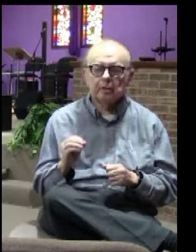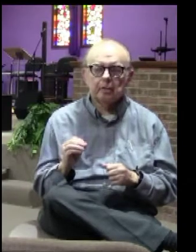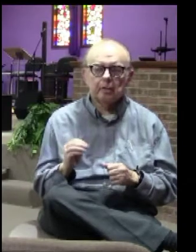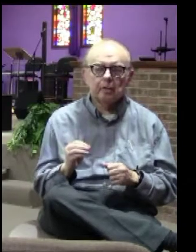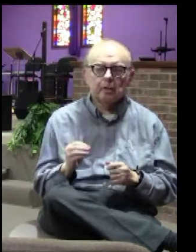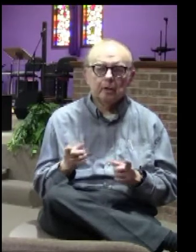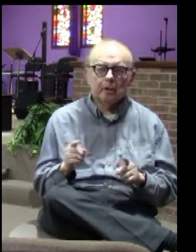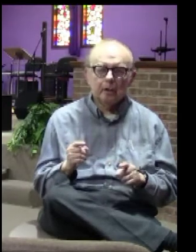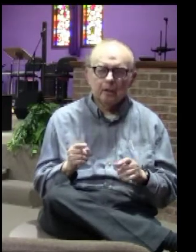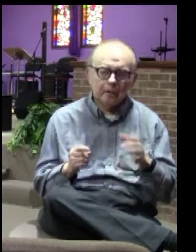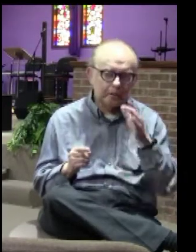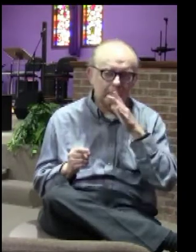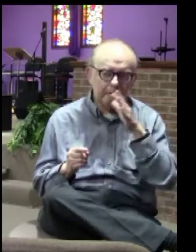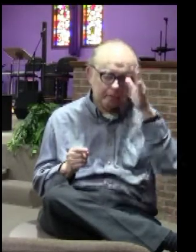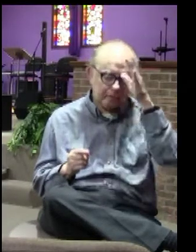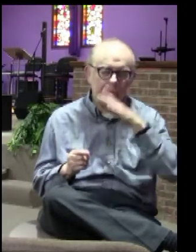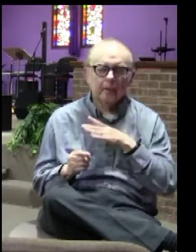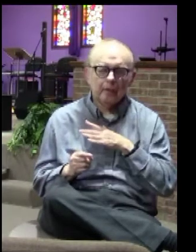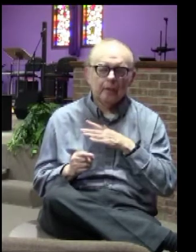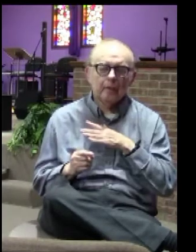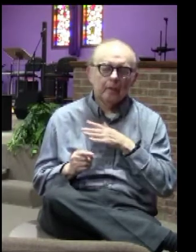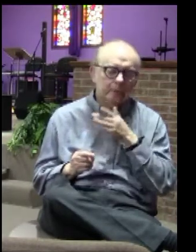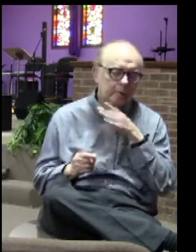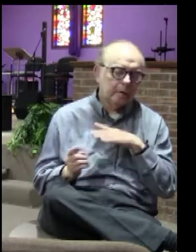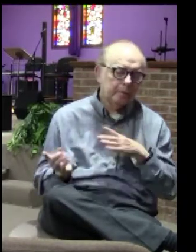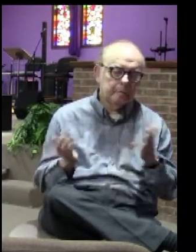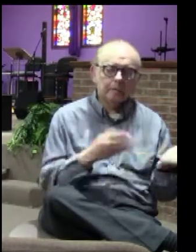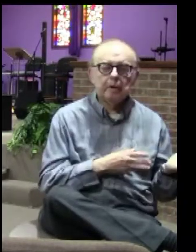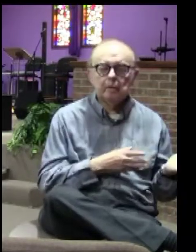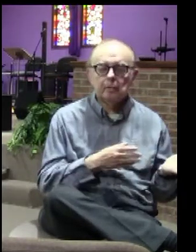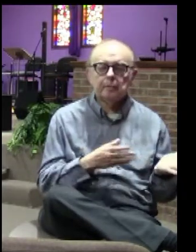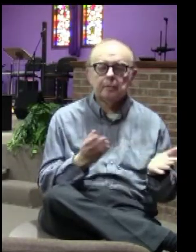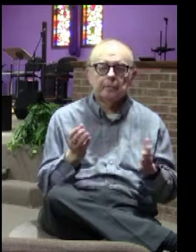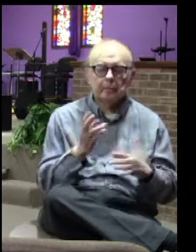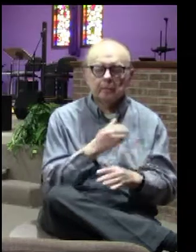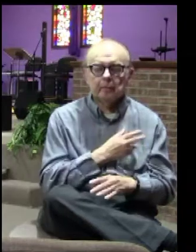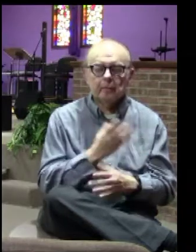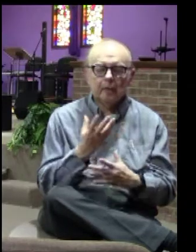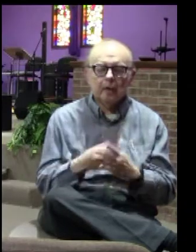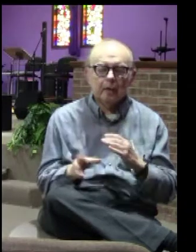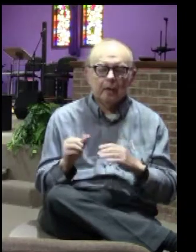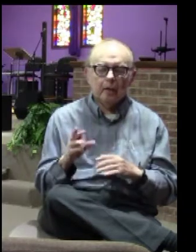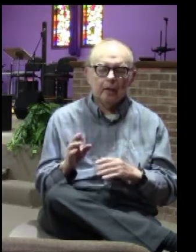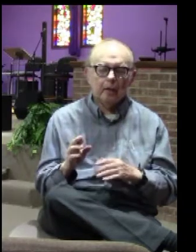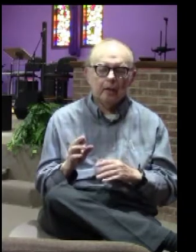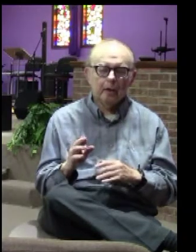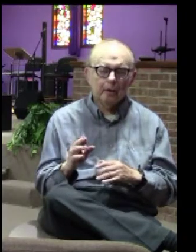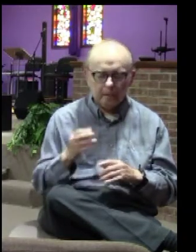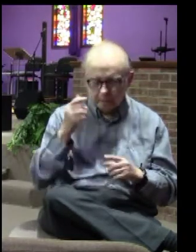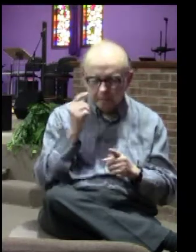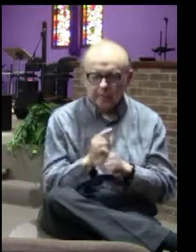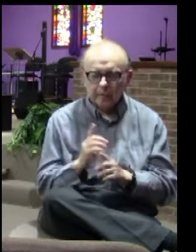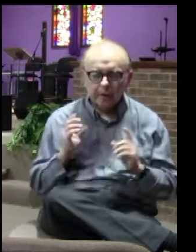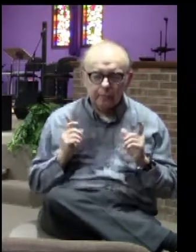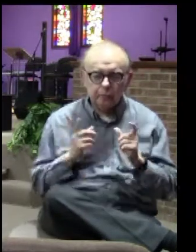when my mom brought me home from the hospital and I got out of the car, he came running to